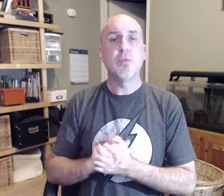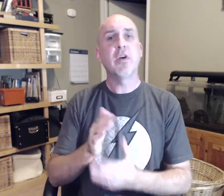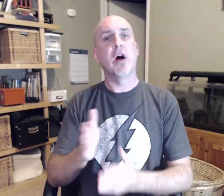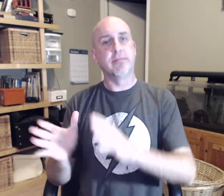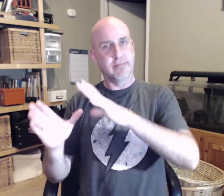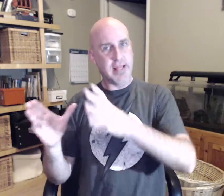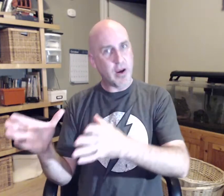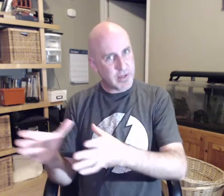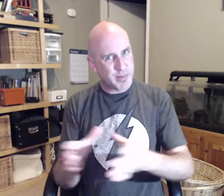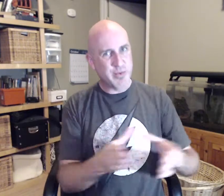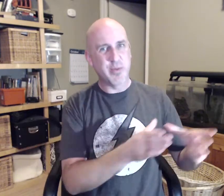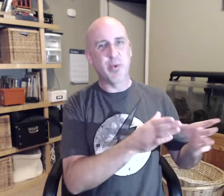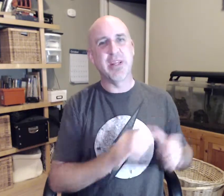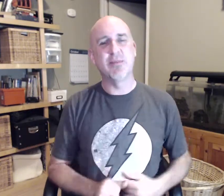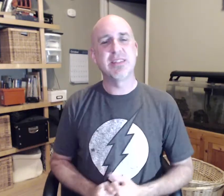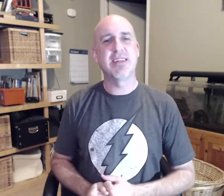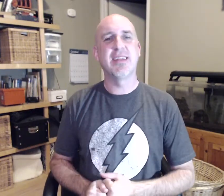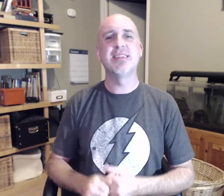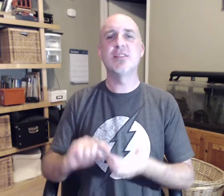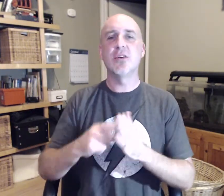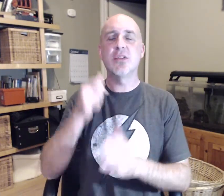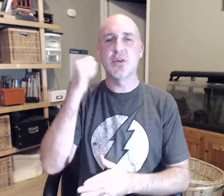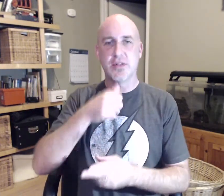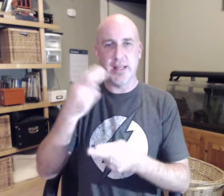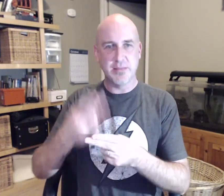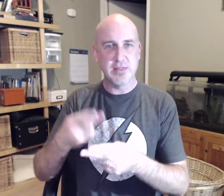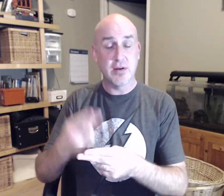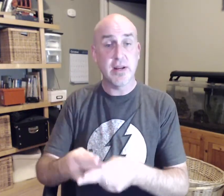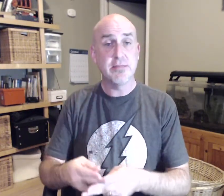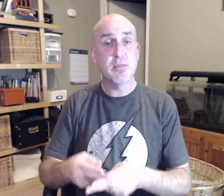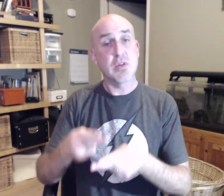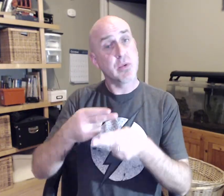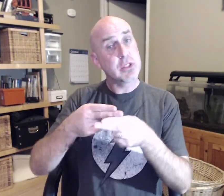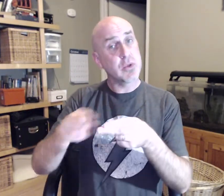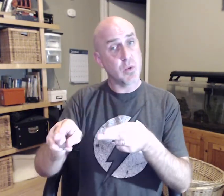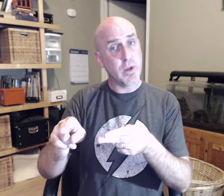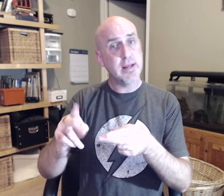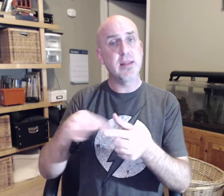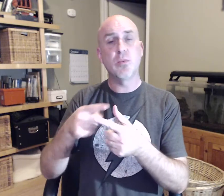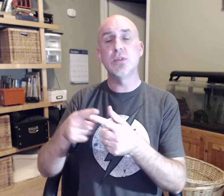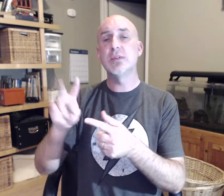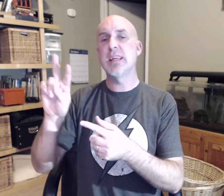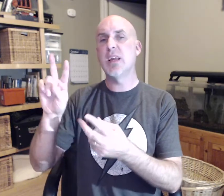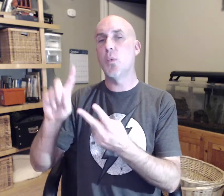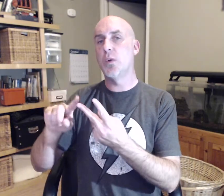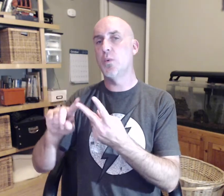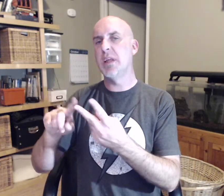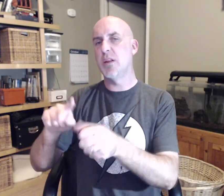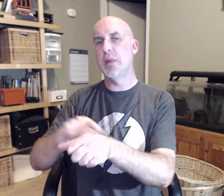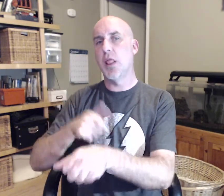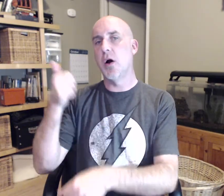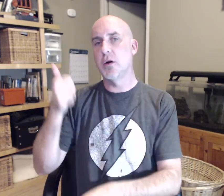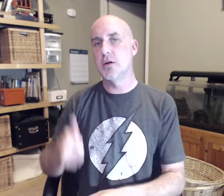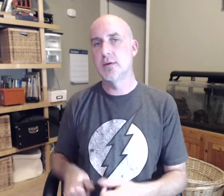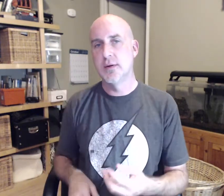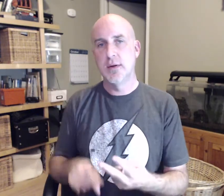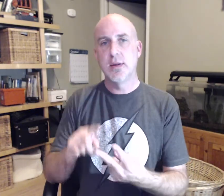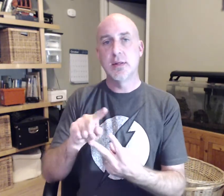moving on. Now we can move the boy names aside. Let's start the girl names. All right, we'll start with the short one, and then we'll do the second one, will be a little bit longer. So